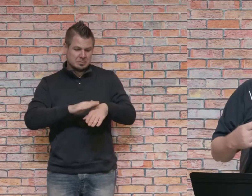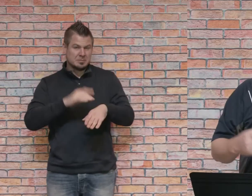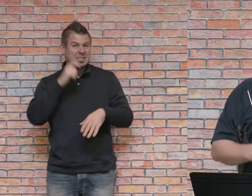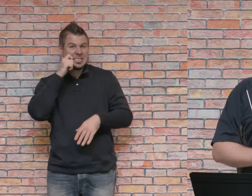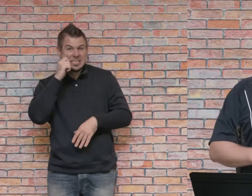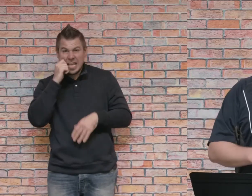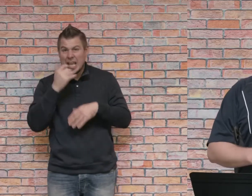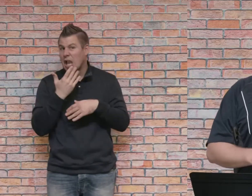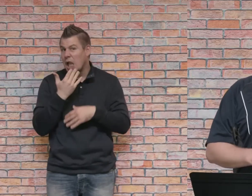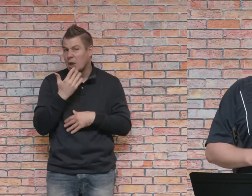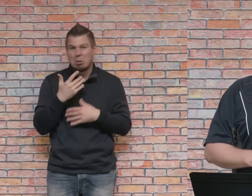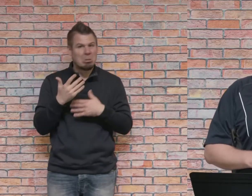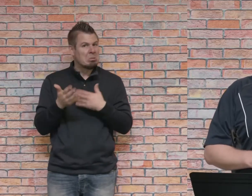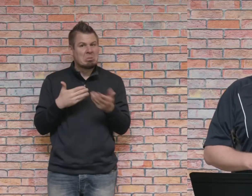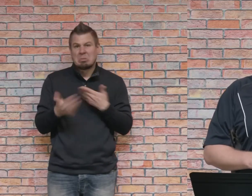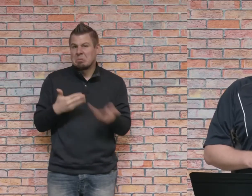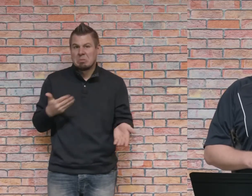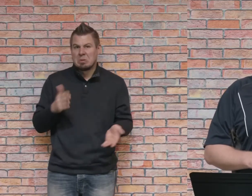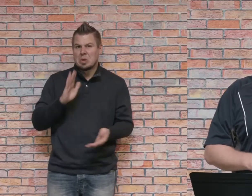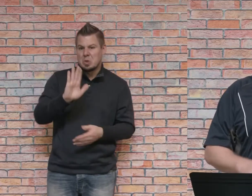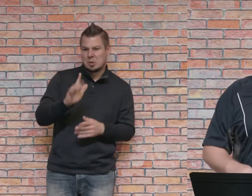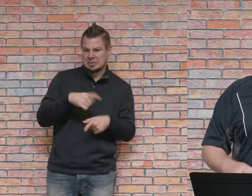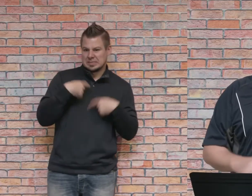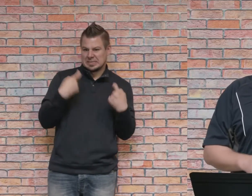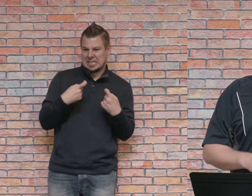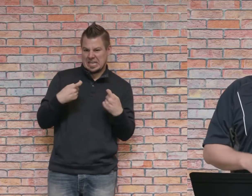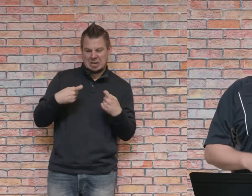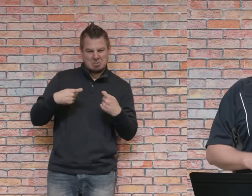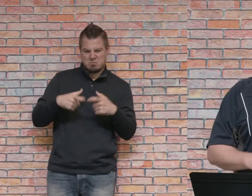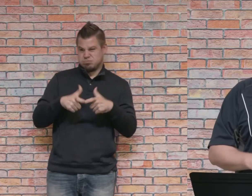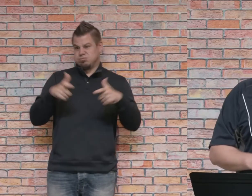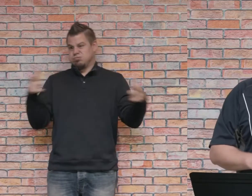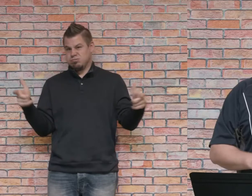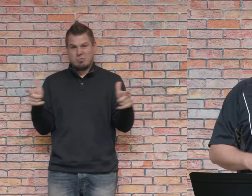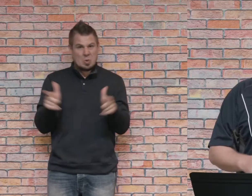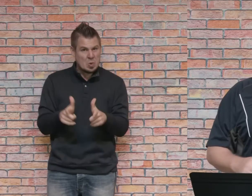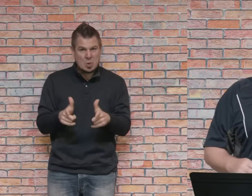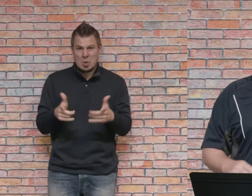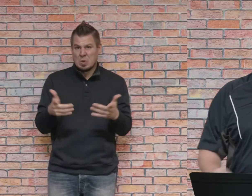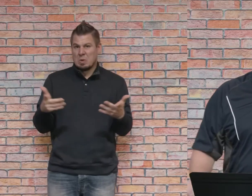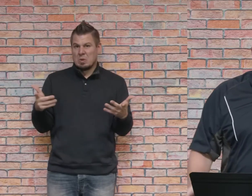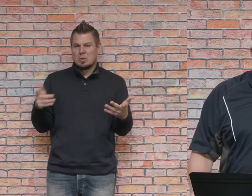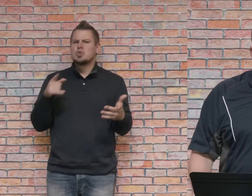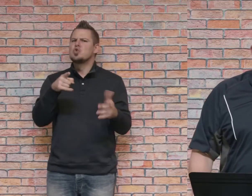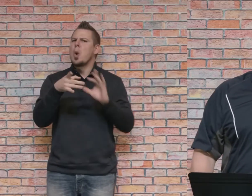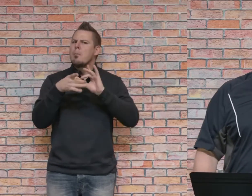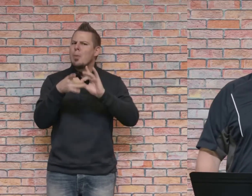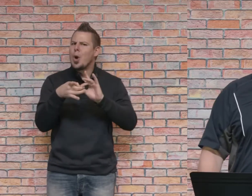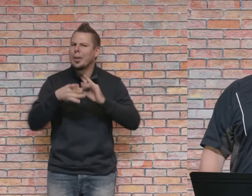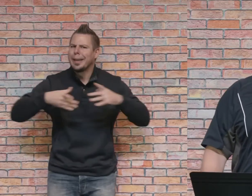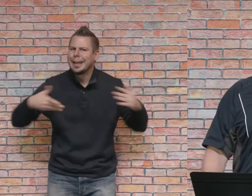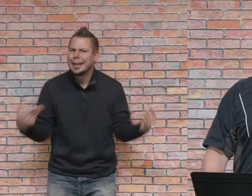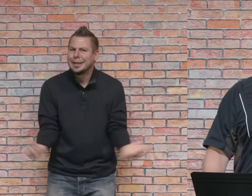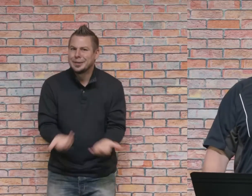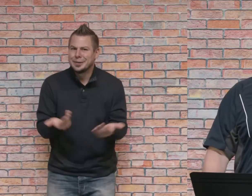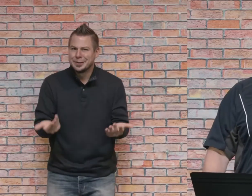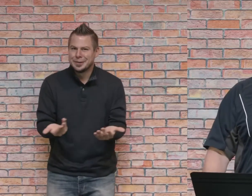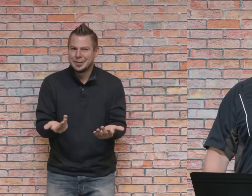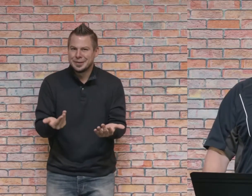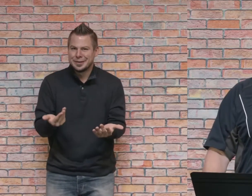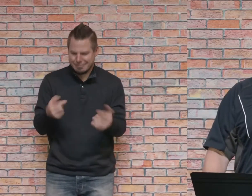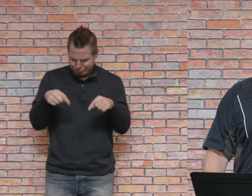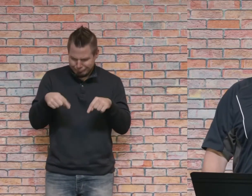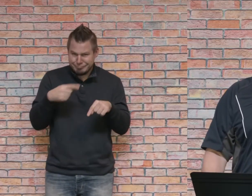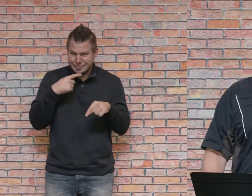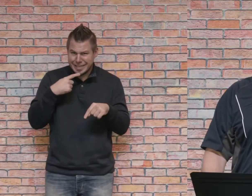the magnitude of your sin. You can belong here." He goes on to say, "You belong here with as much right to